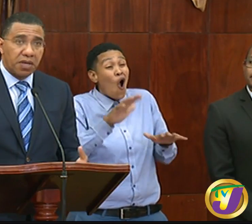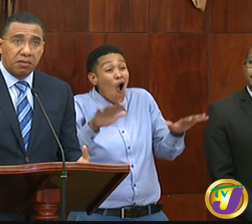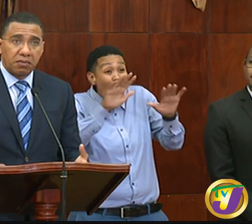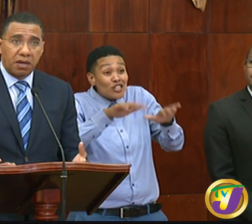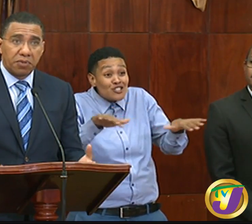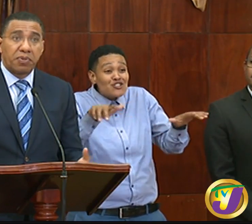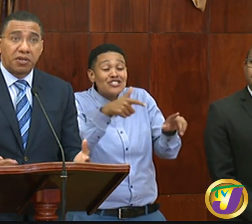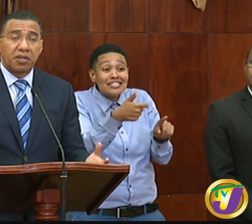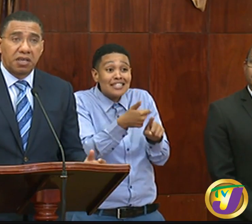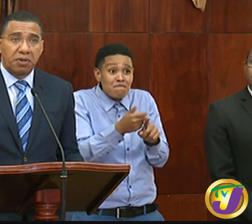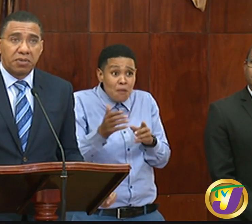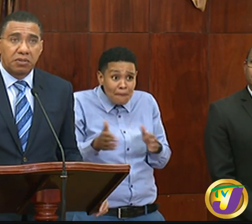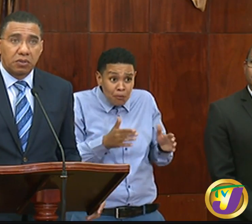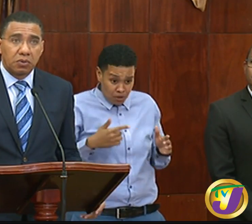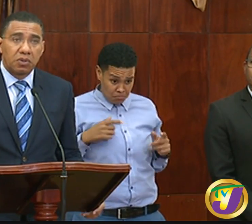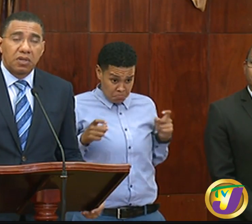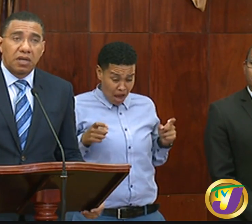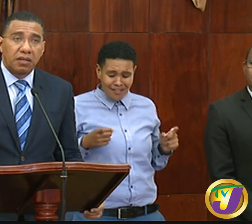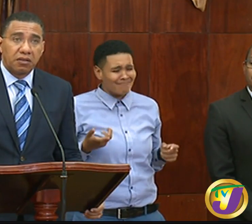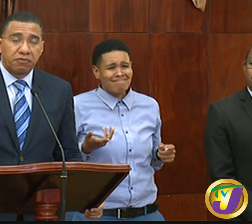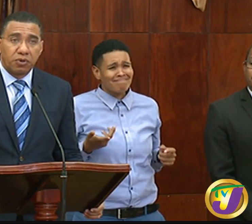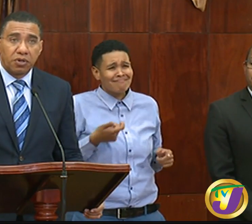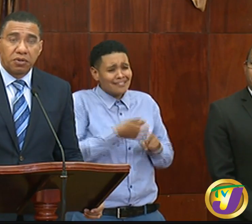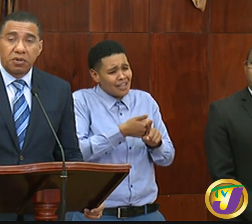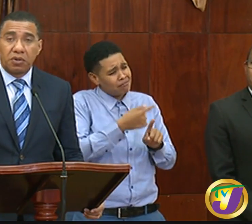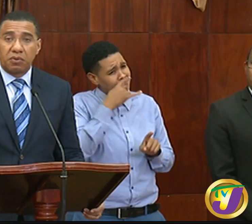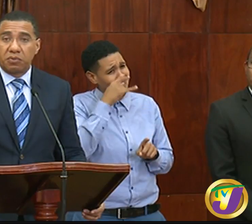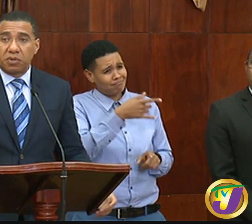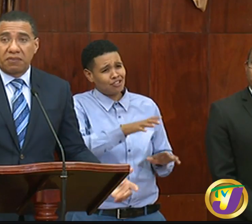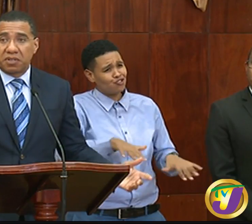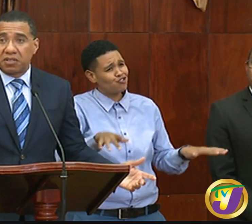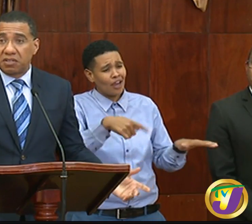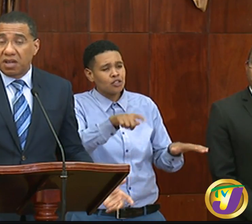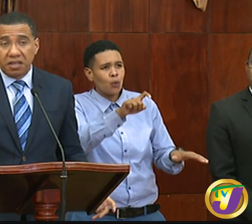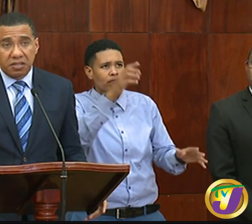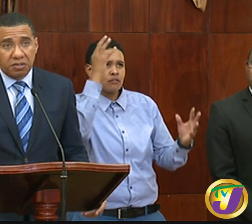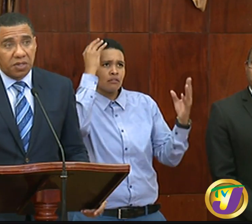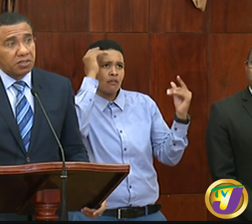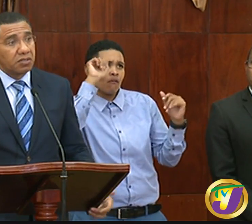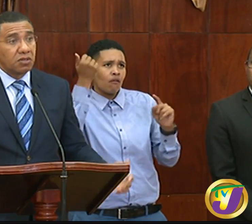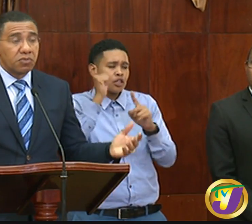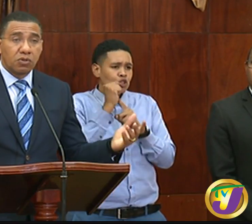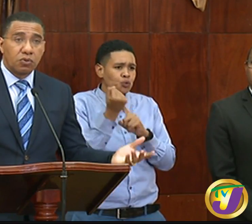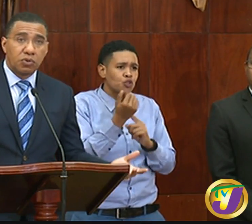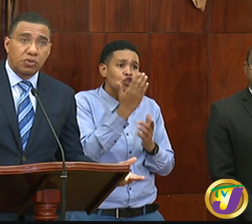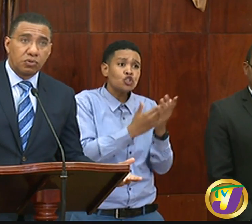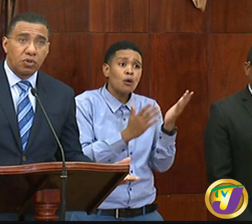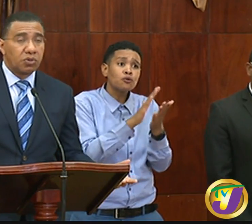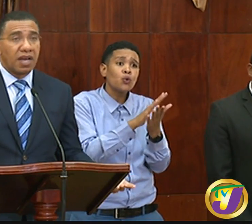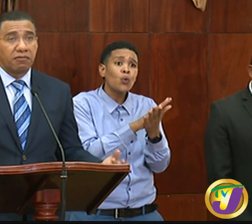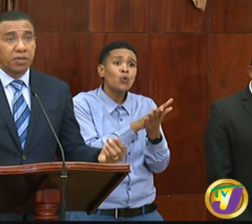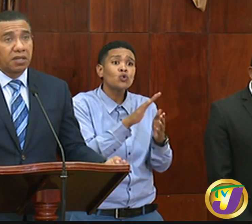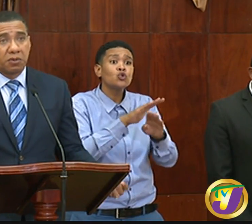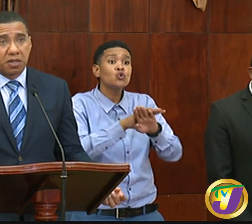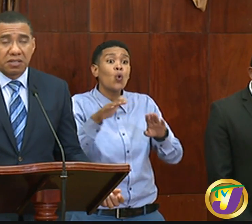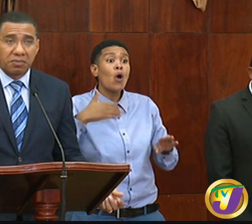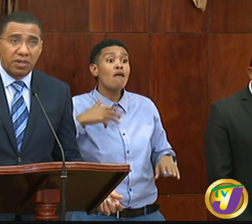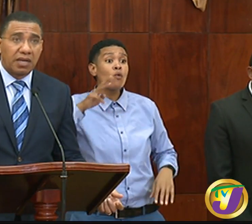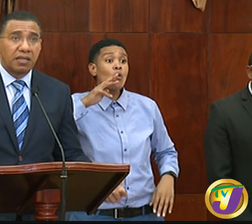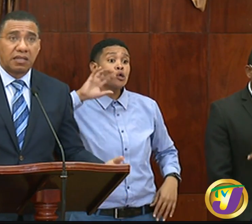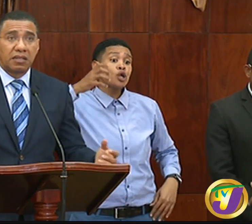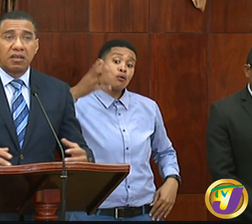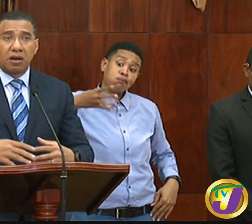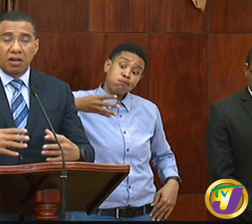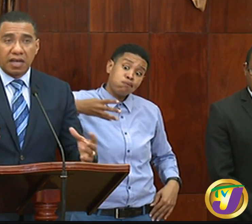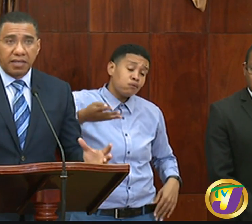know, prepared or capable to do. And therefore, you have to consider other situations. Some schools don't have regular water